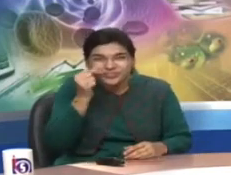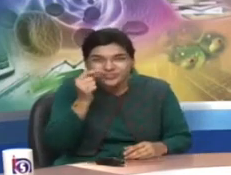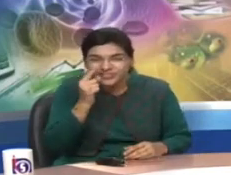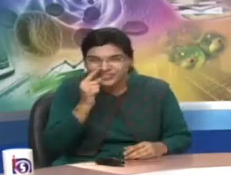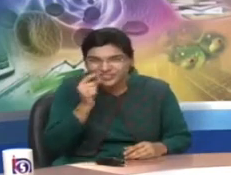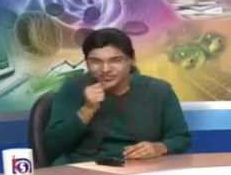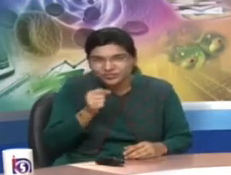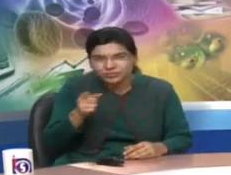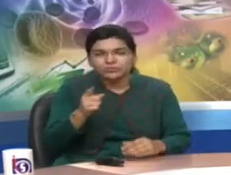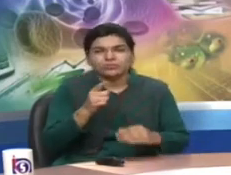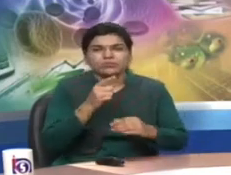Yet,